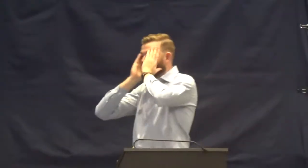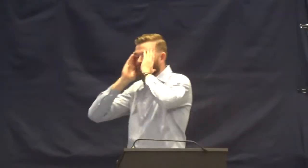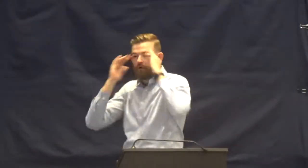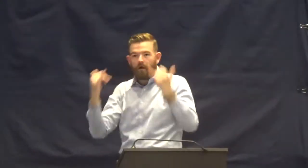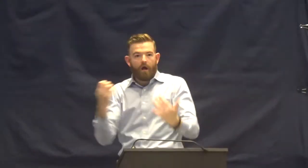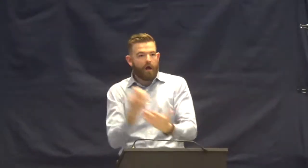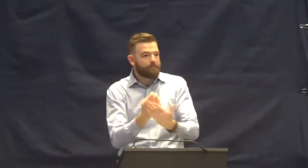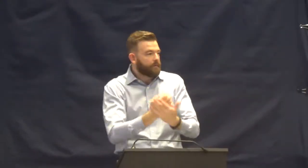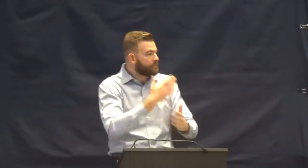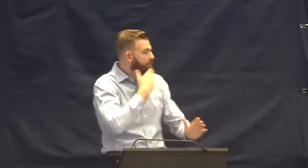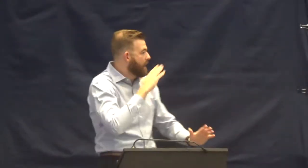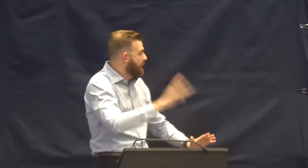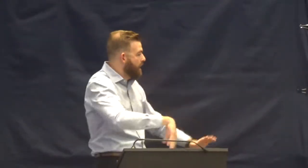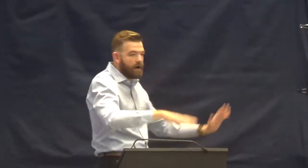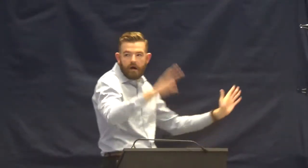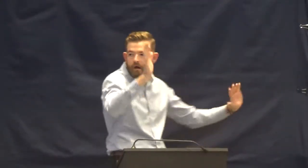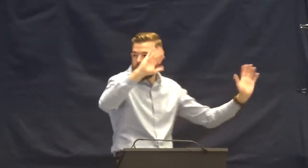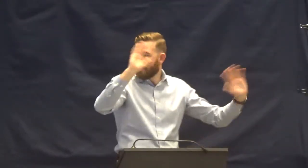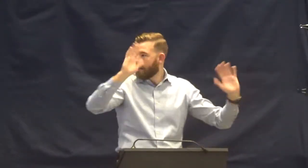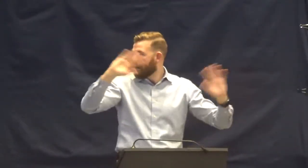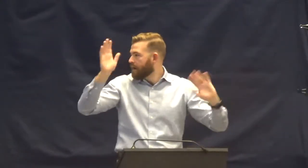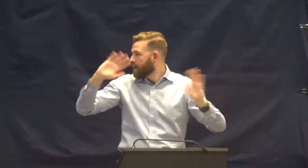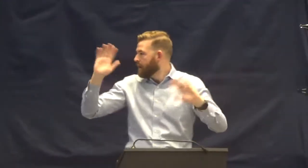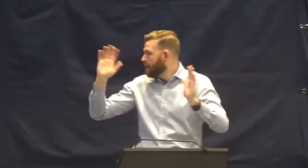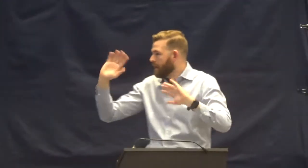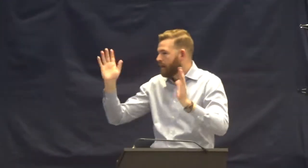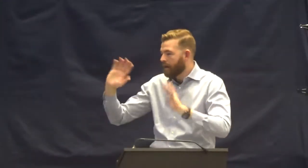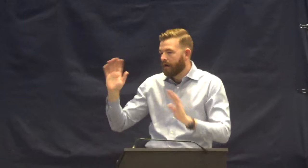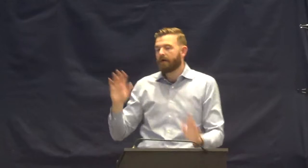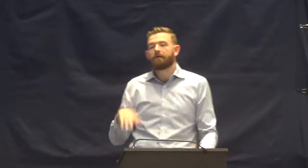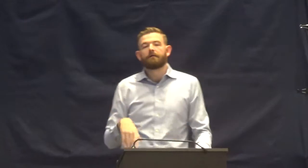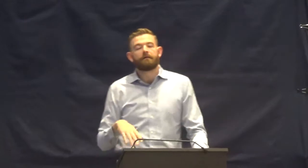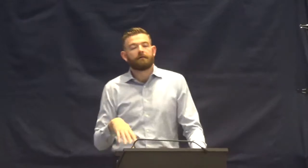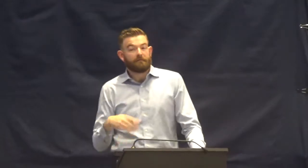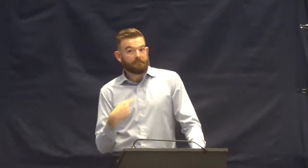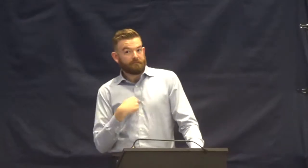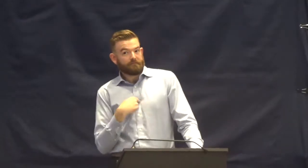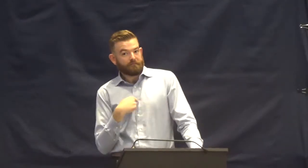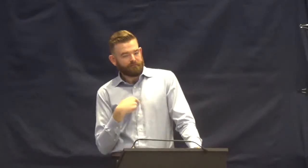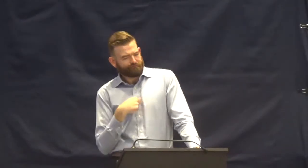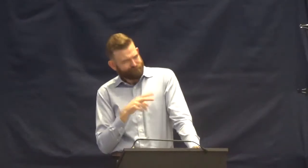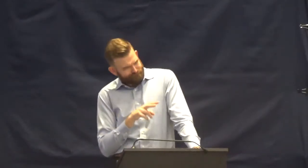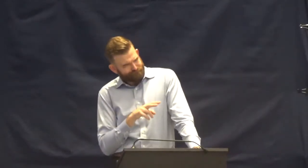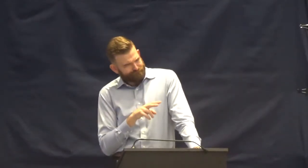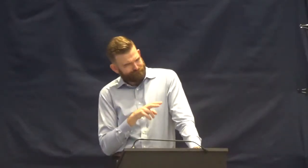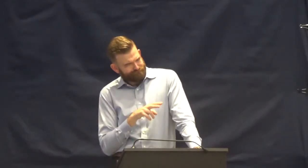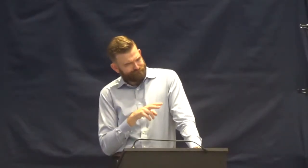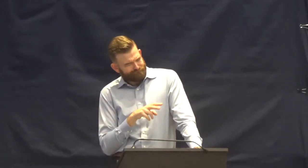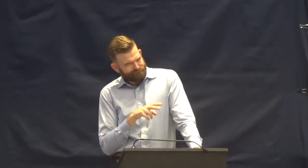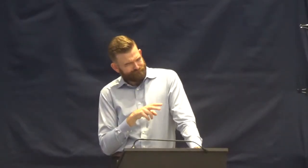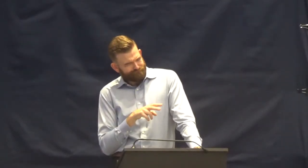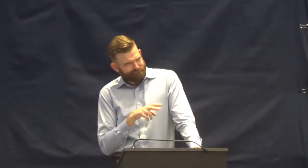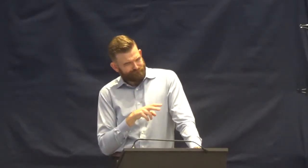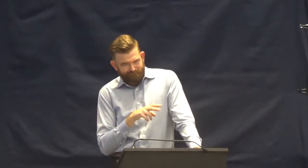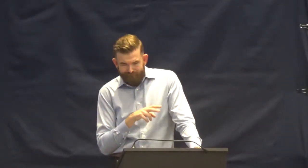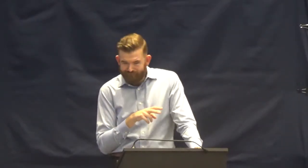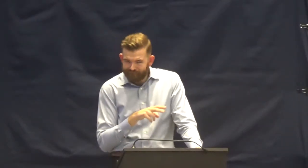And everyone, including poor people, are now like freaked out about the fact that the economy is bad. Now when I look at